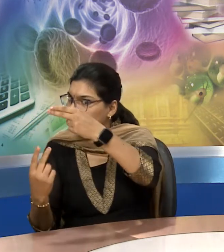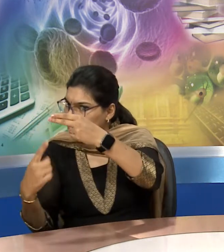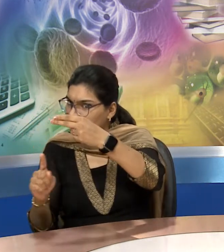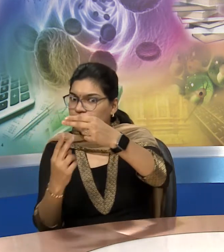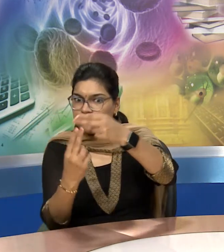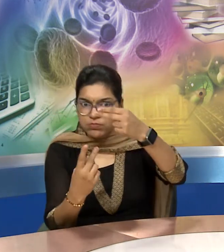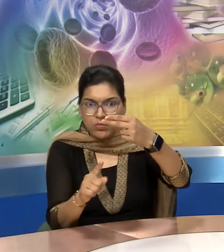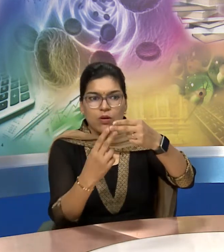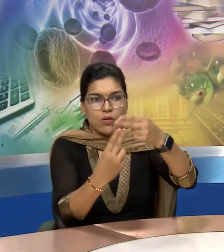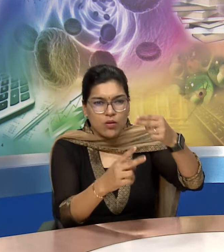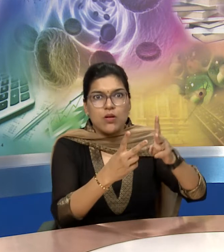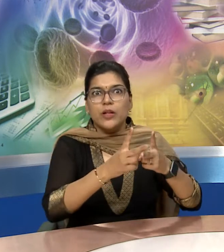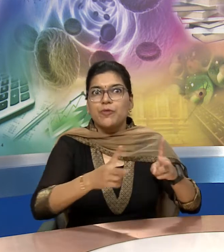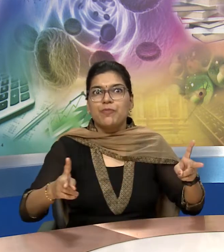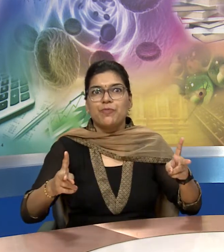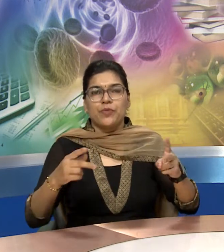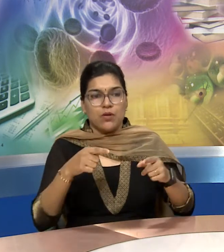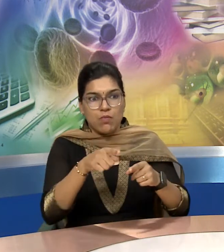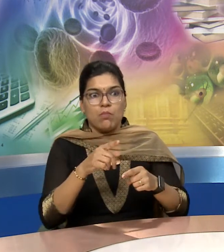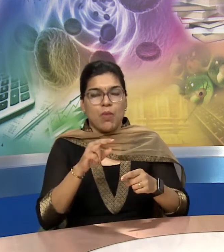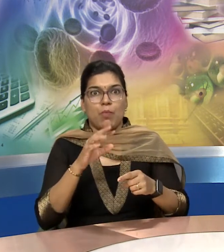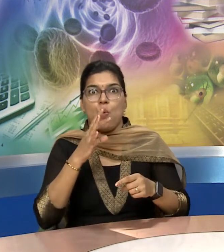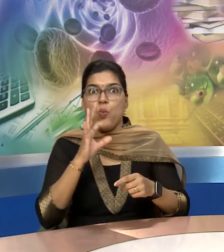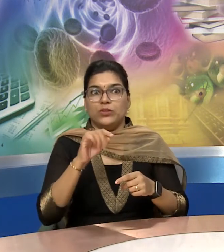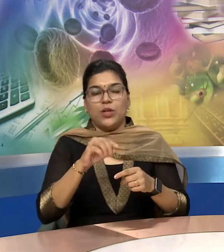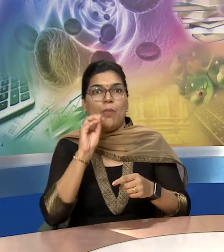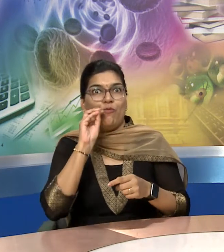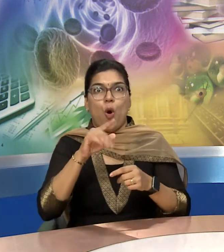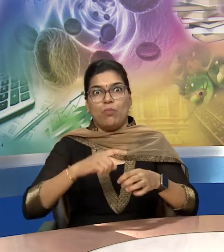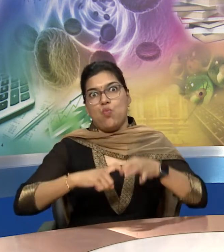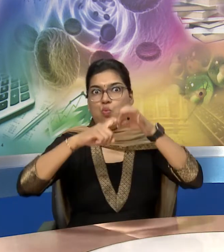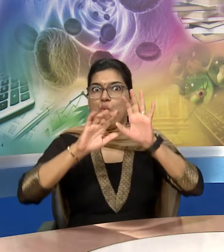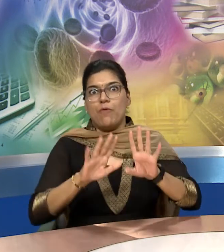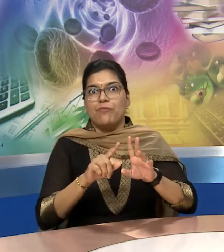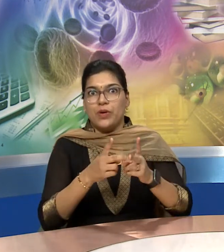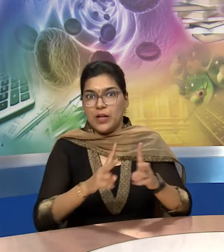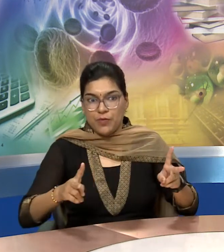The information which we receive from the library, that is